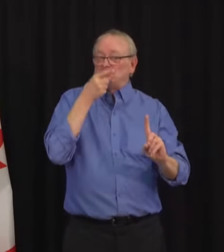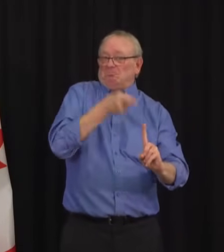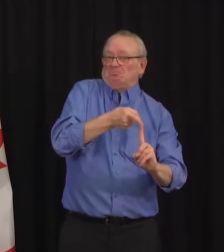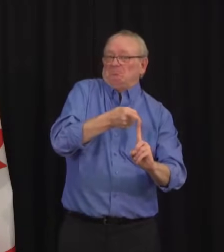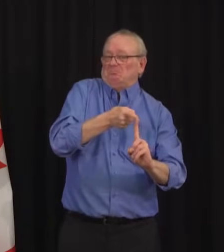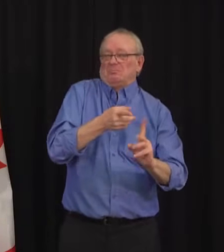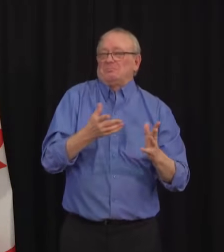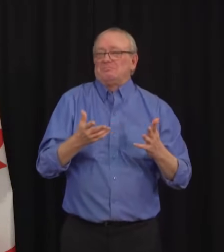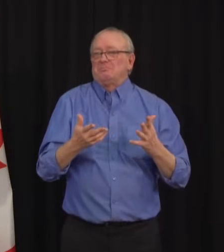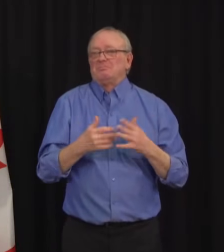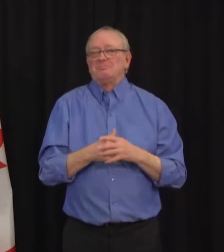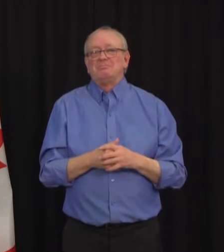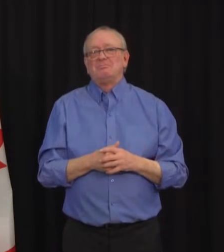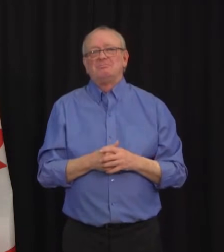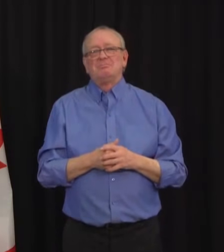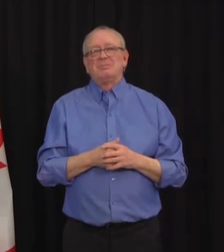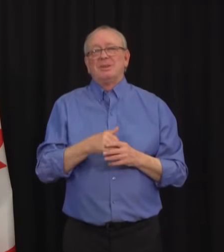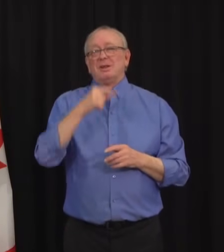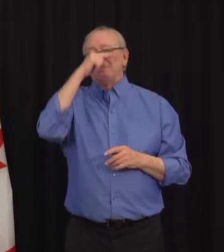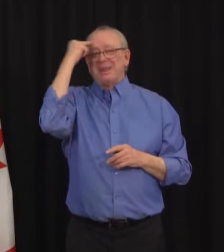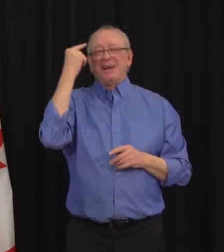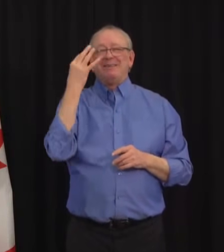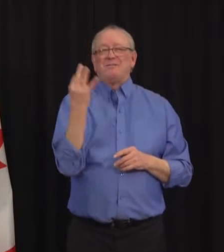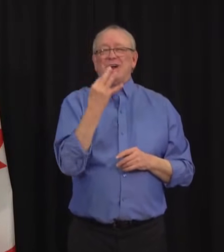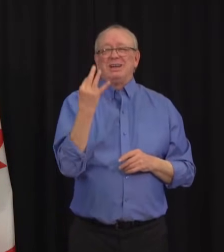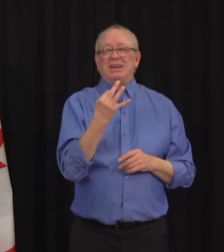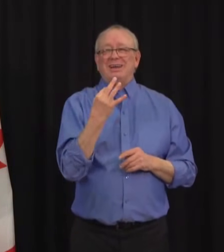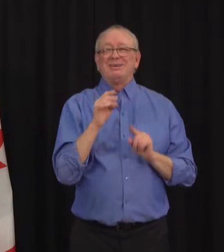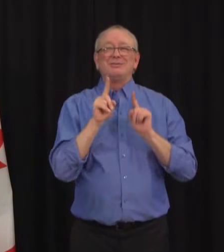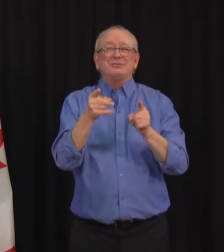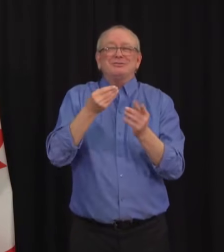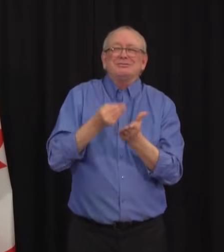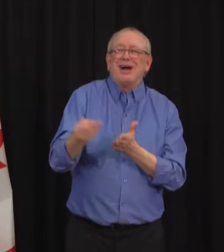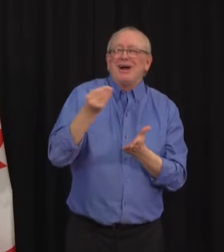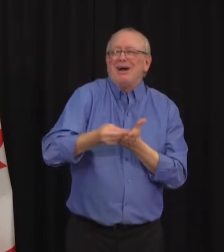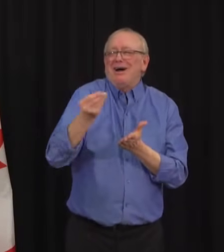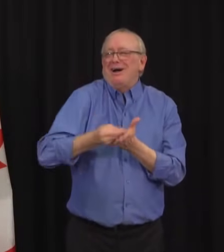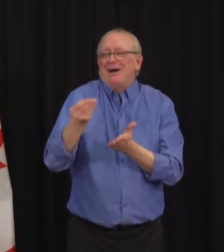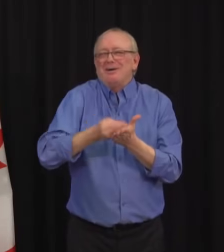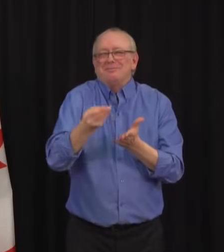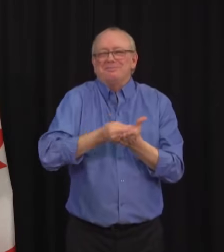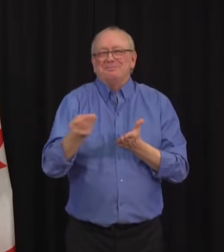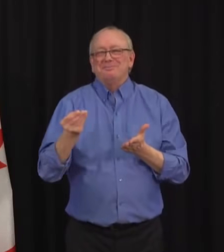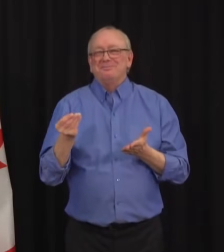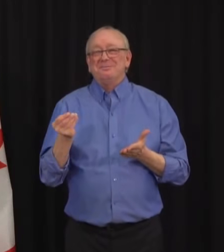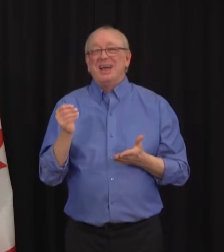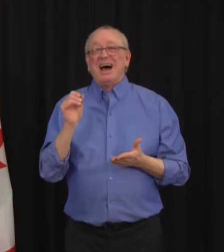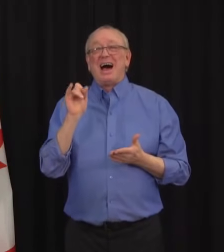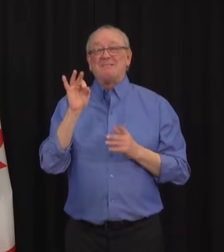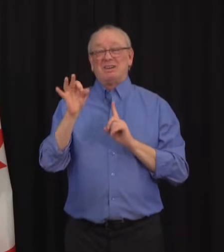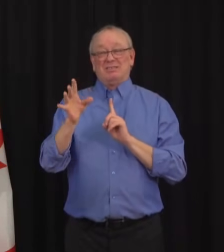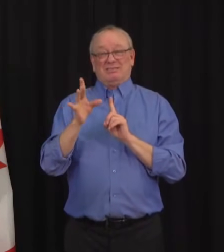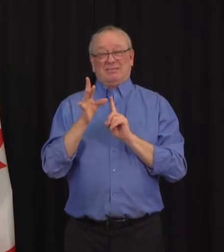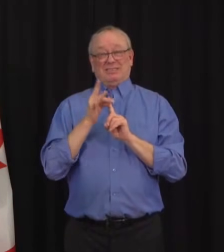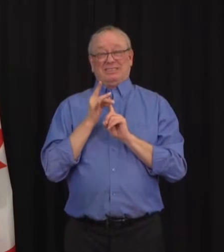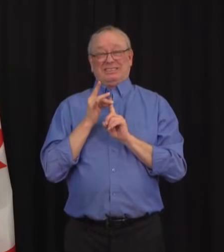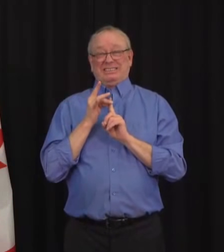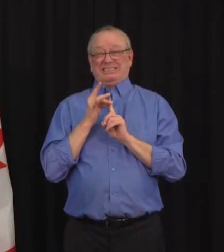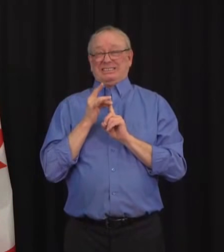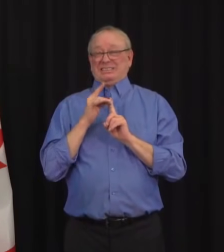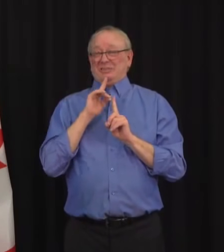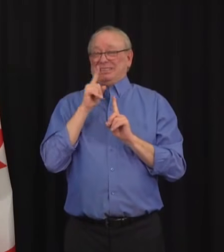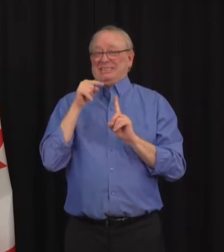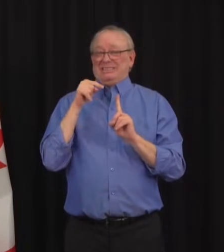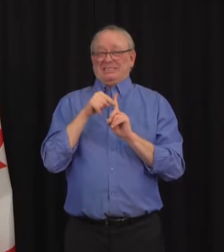shopping, it would, again, while it can take up to 14 days for the illness to develop